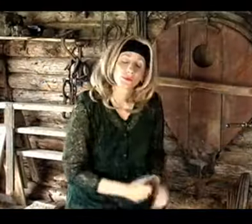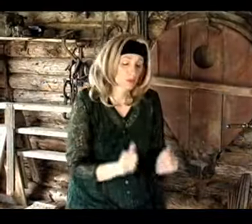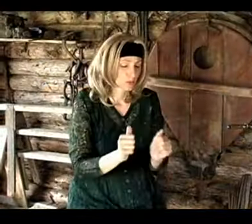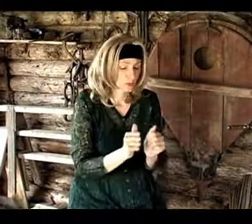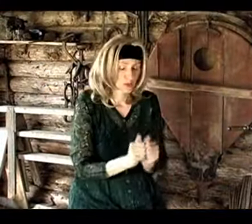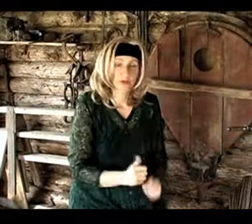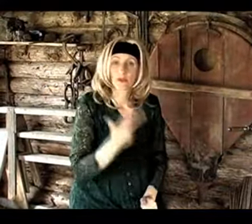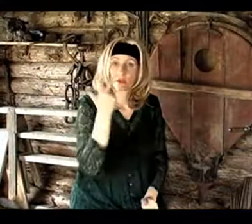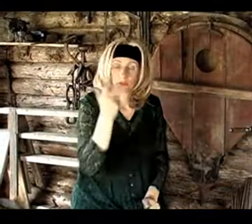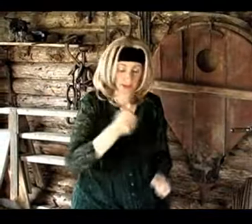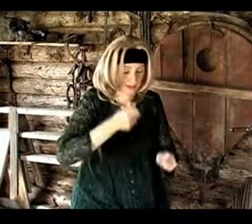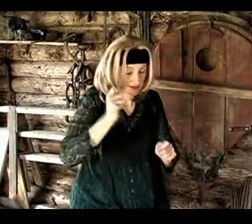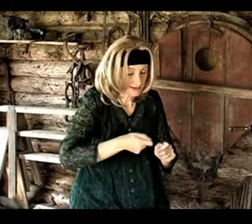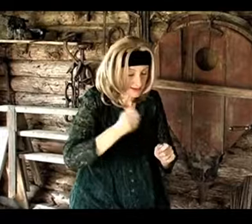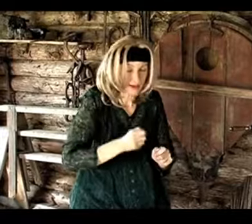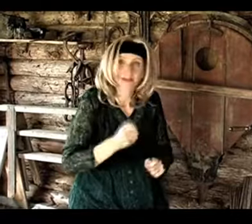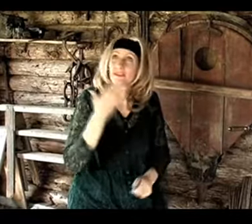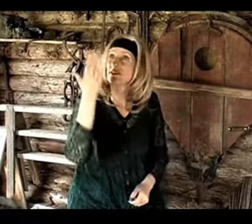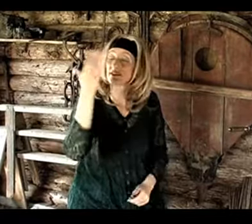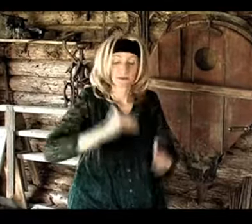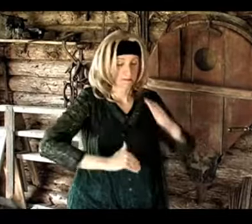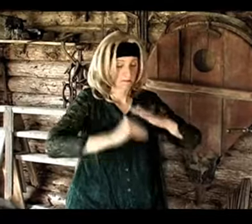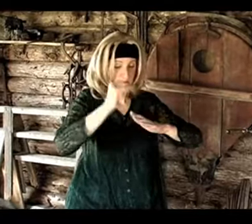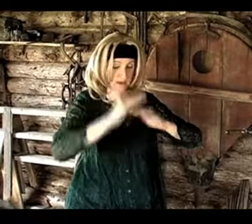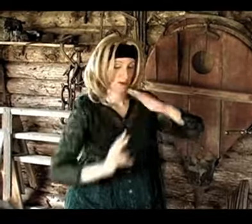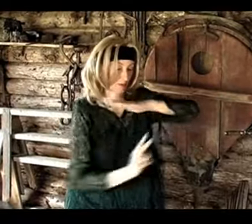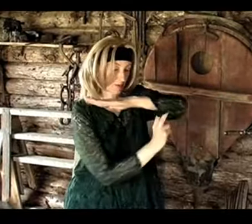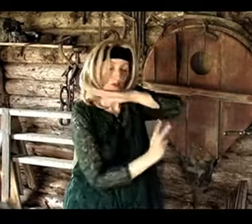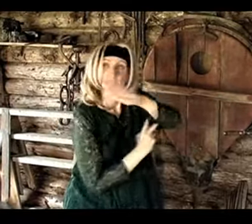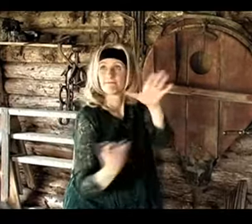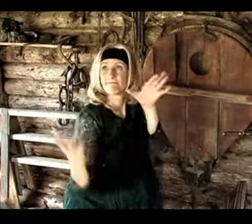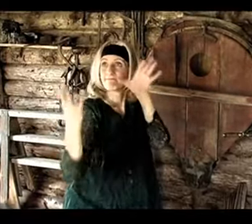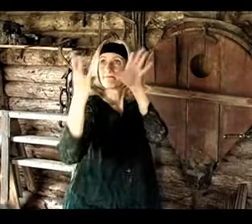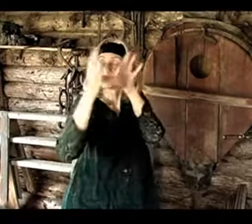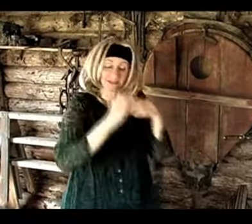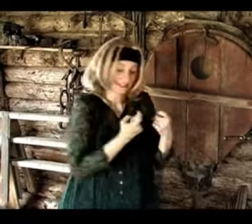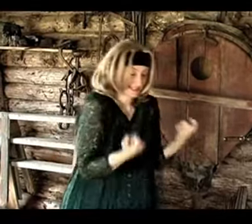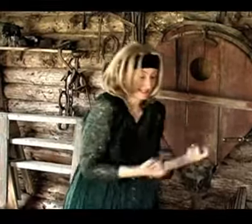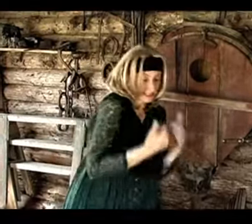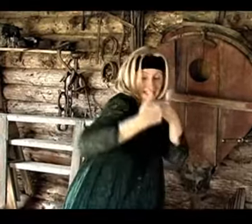With just three nails, he built a bridge